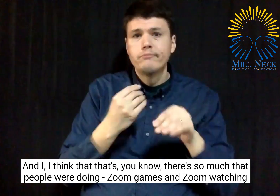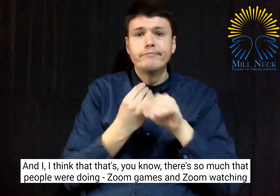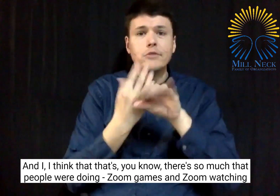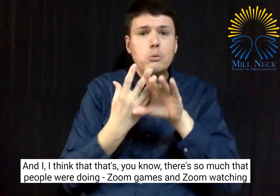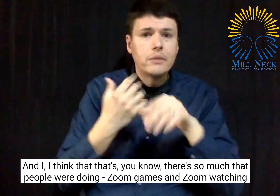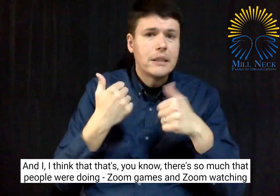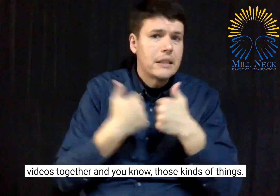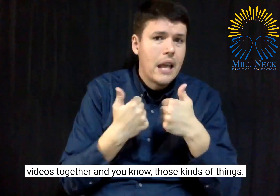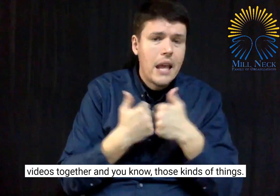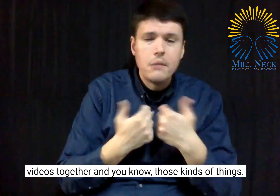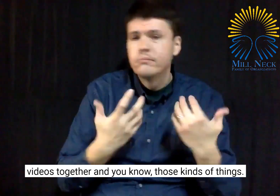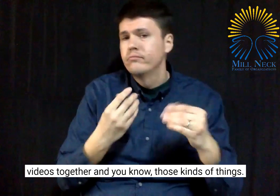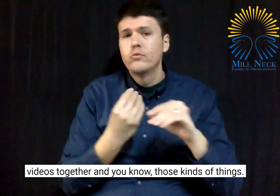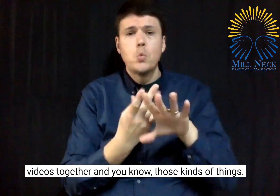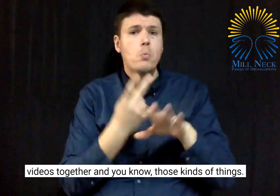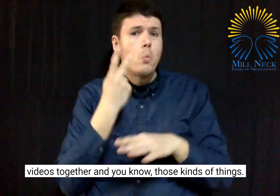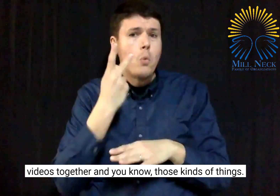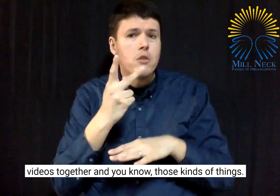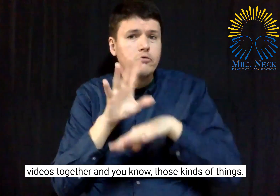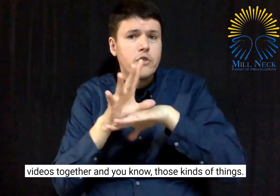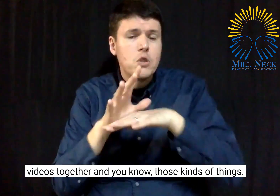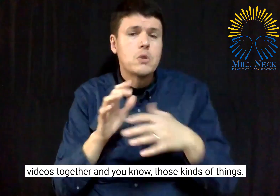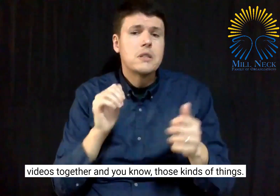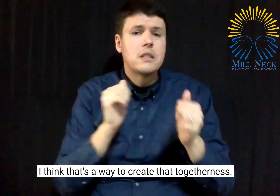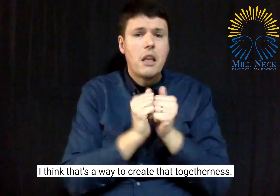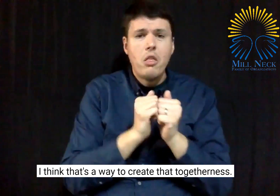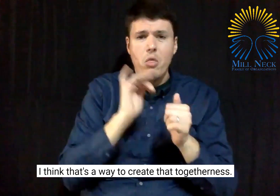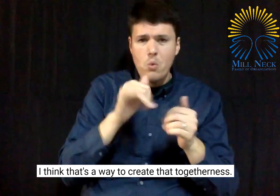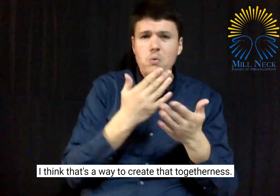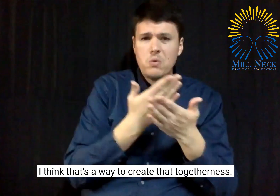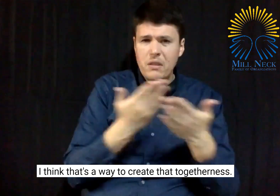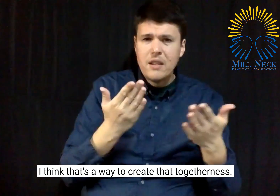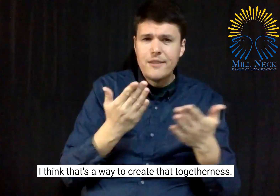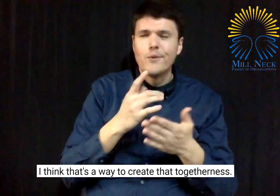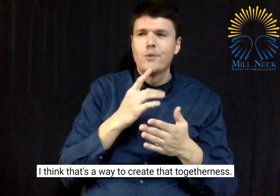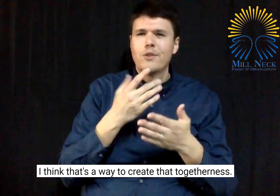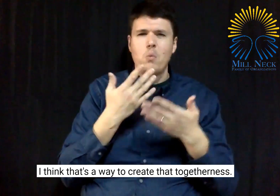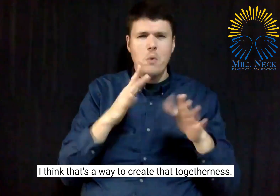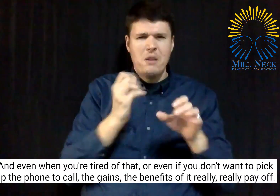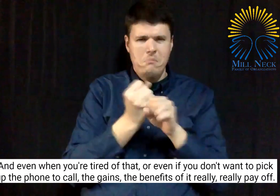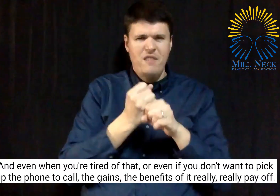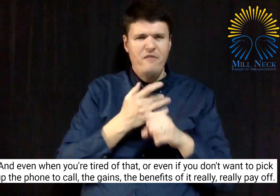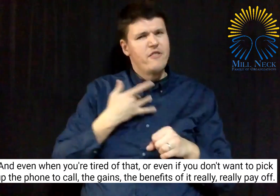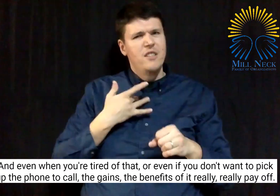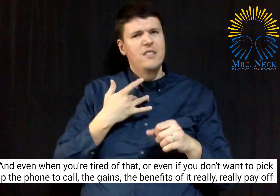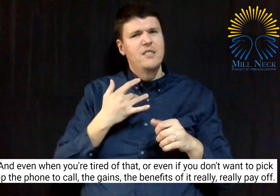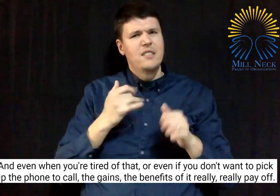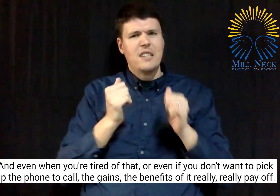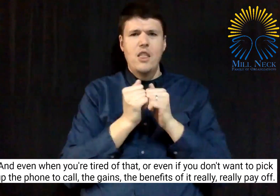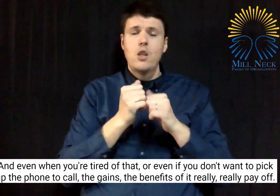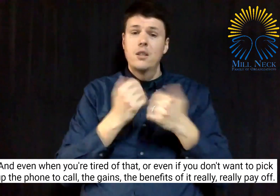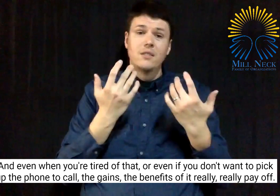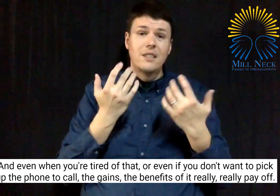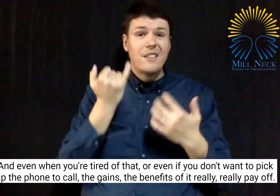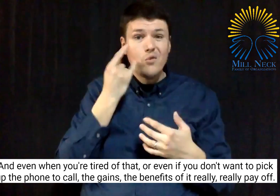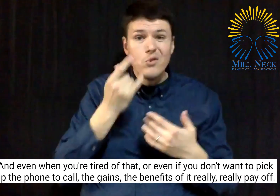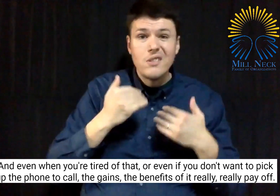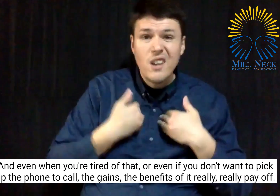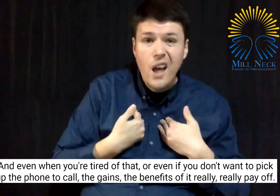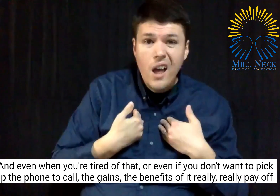Zoom watching videos together and, those kinds of things. I think that's a way to create that togetherness. And even when you're tired of that, or even if you don't want to pick up the